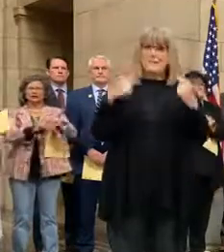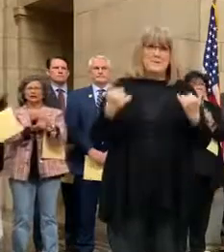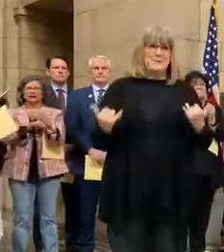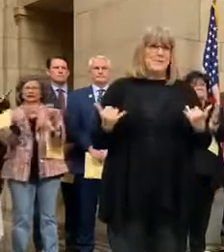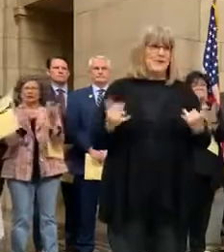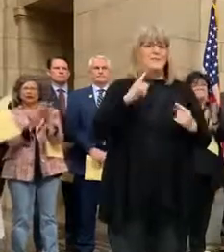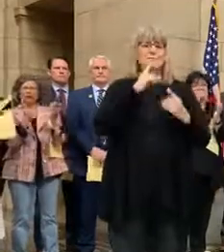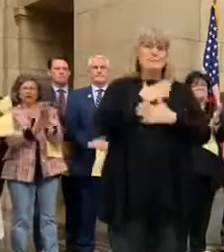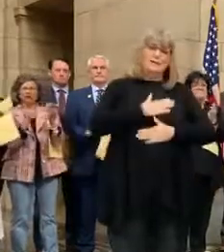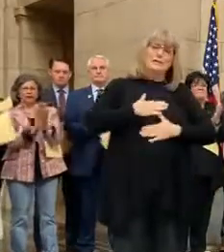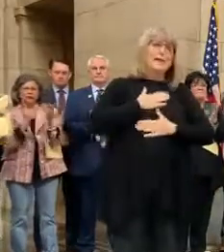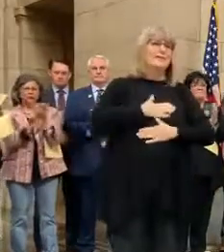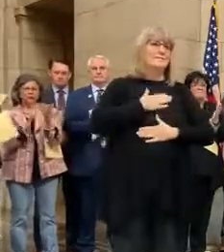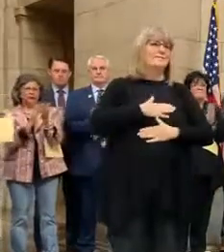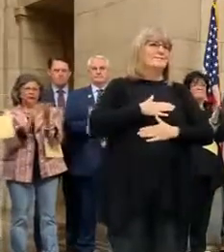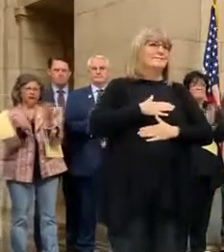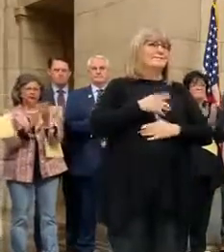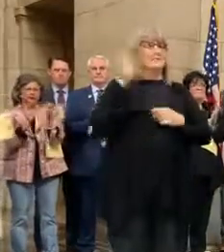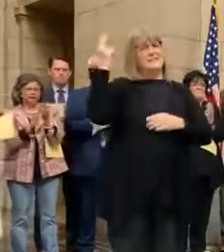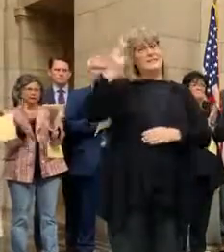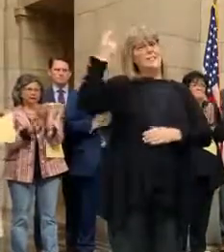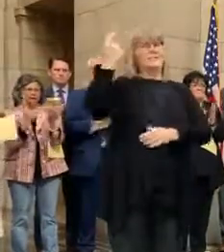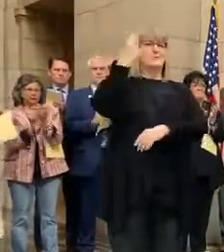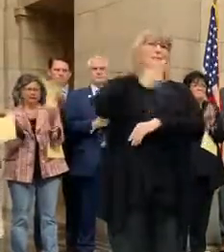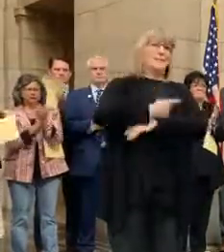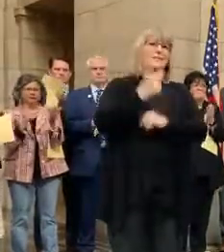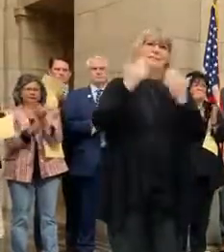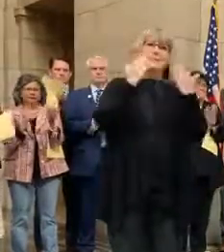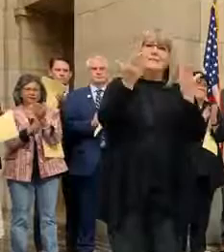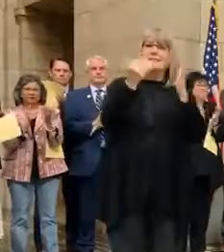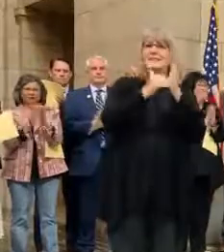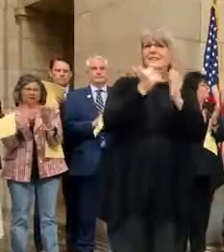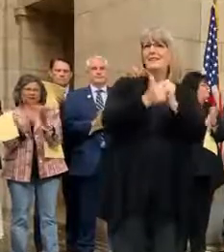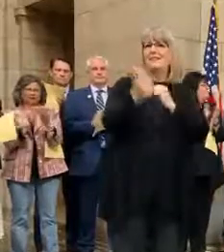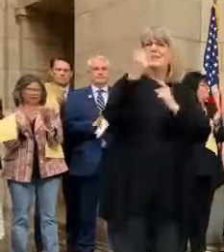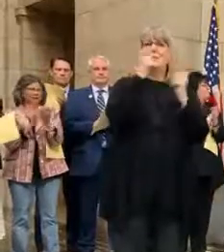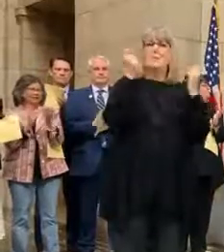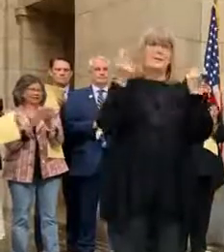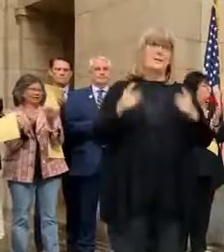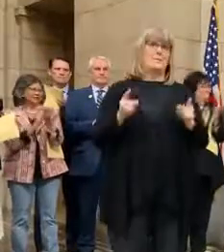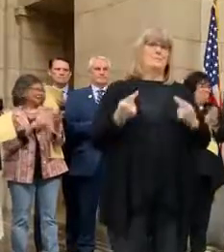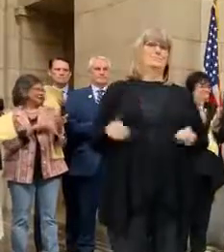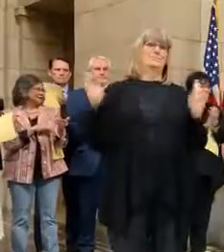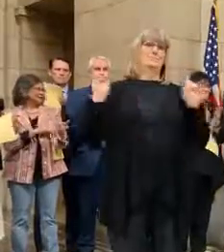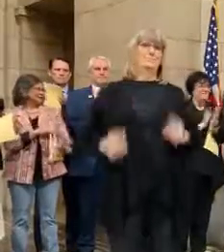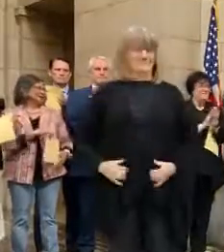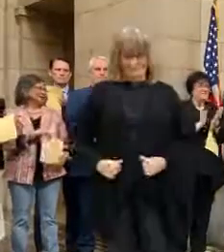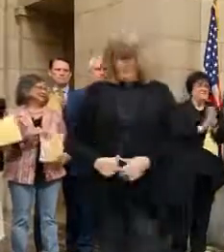being here this morning. Very much appreciate it on this historic day. And thanks again to everybody who made it happen.